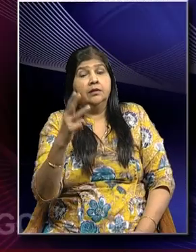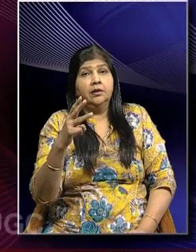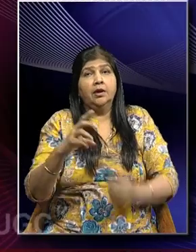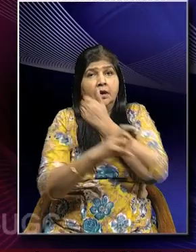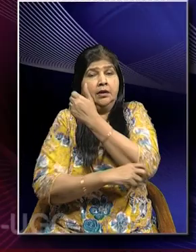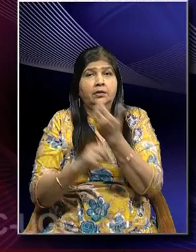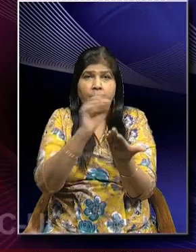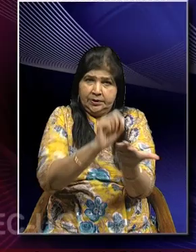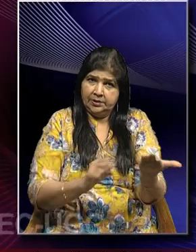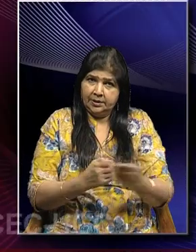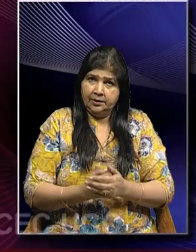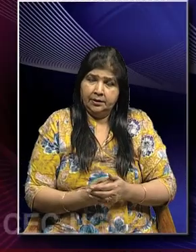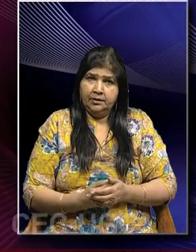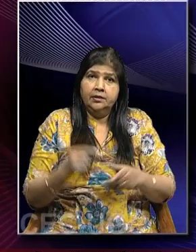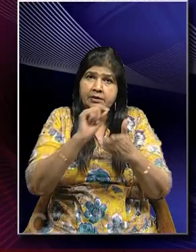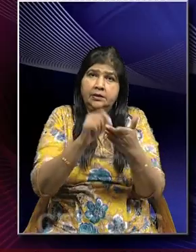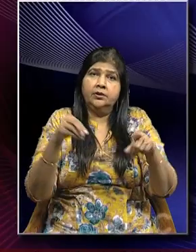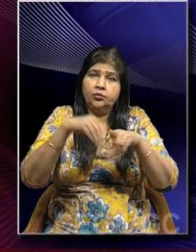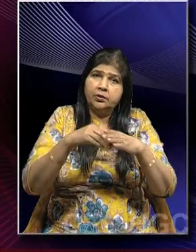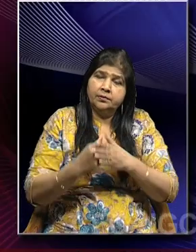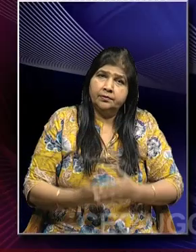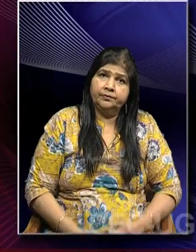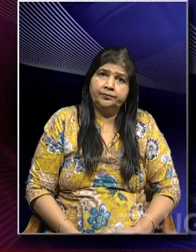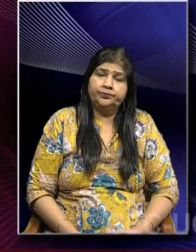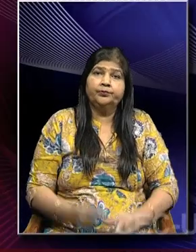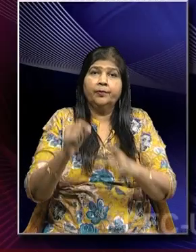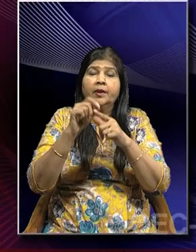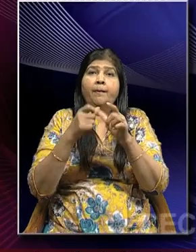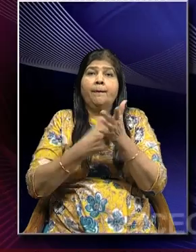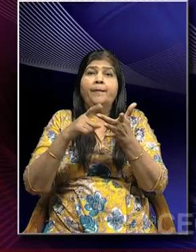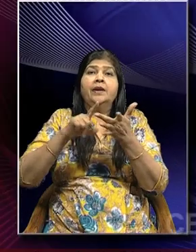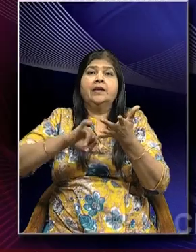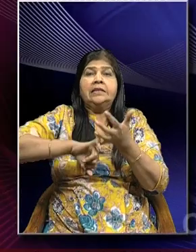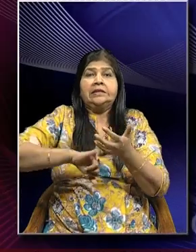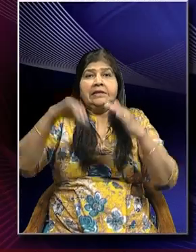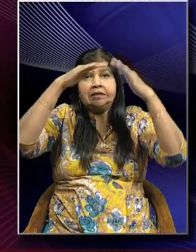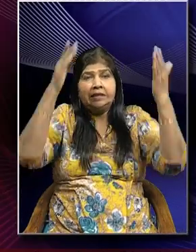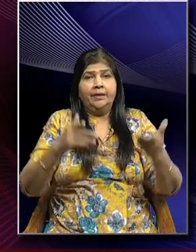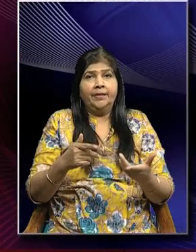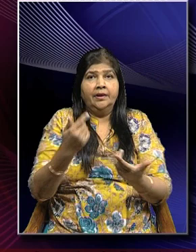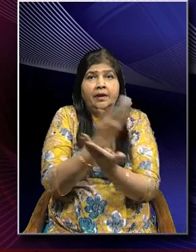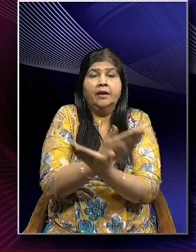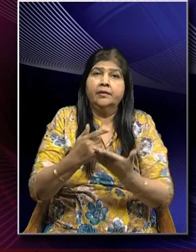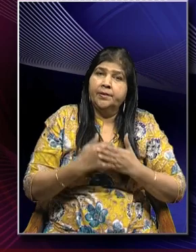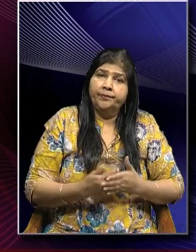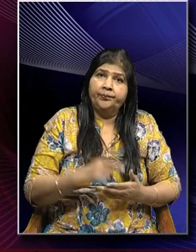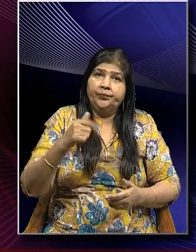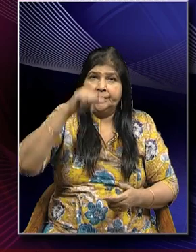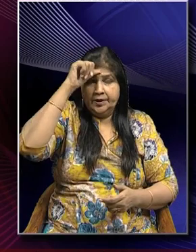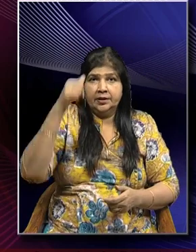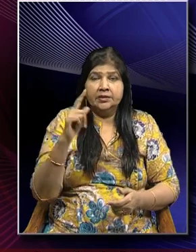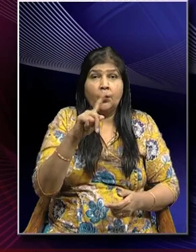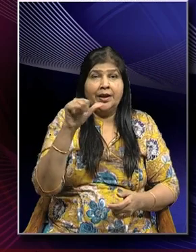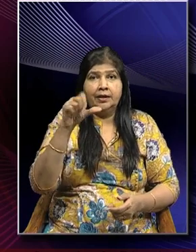have signed, they are signatory to this Paris Climate Agreement. And India is one of the